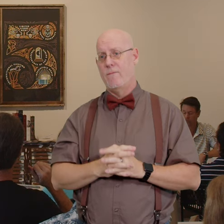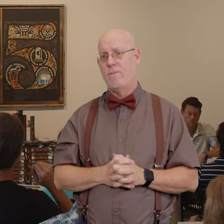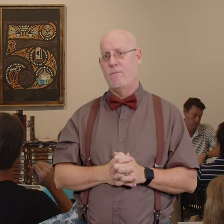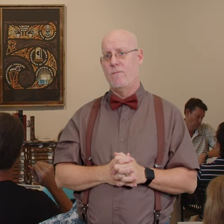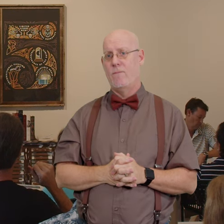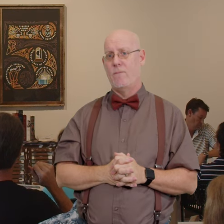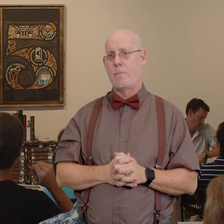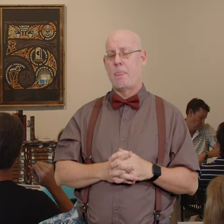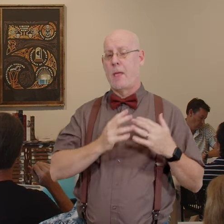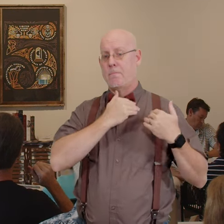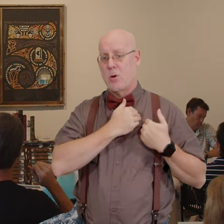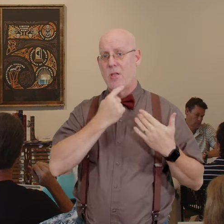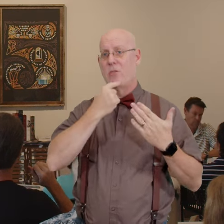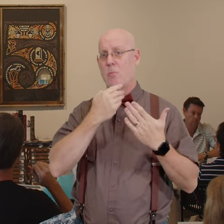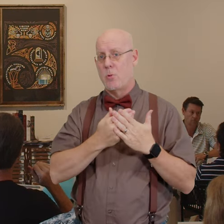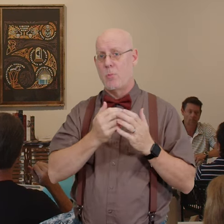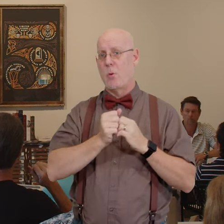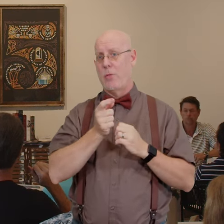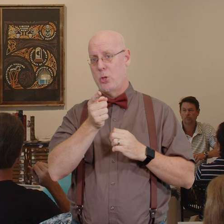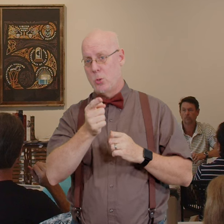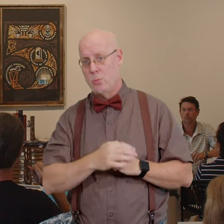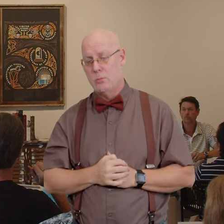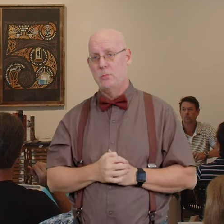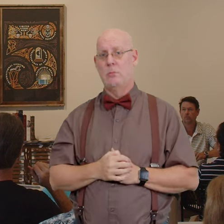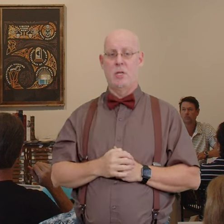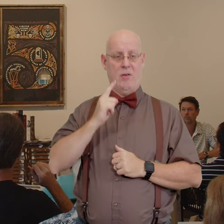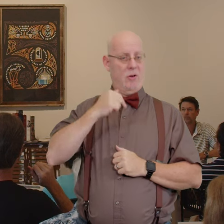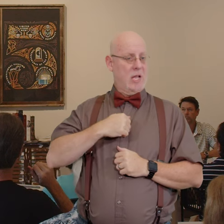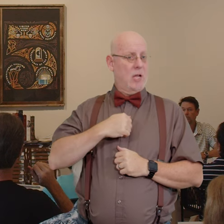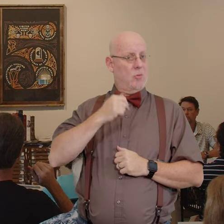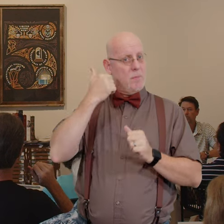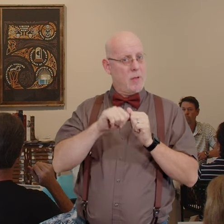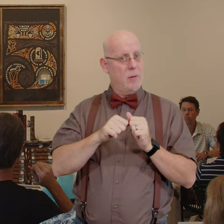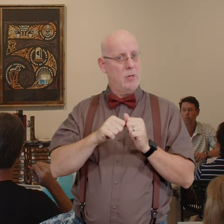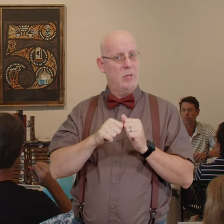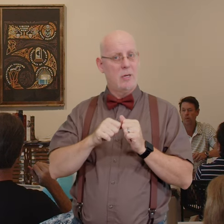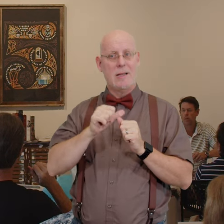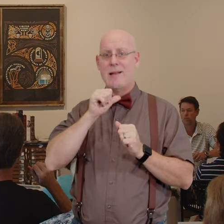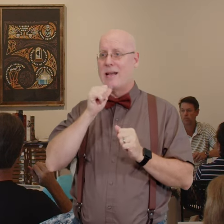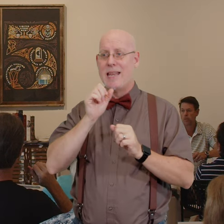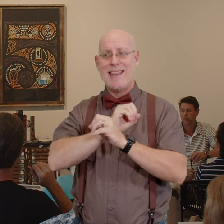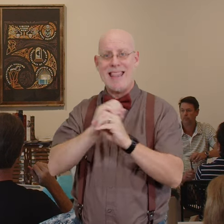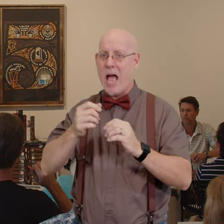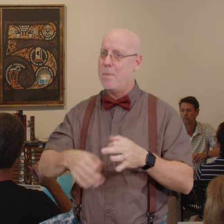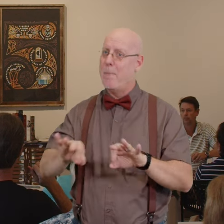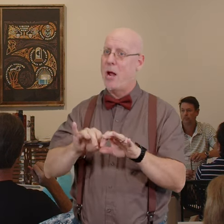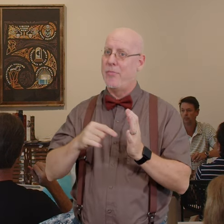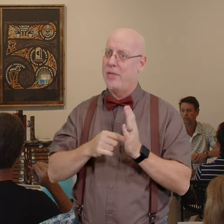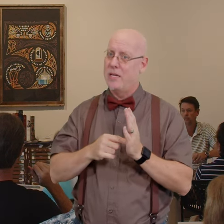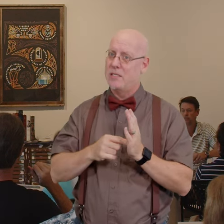it. The burden of the proof lies with you. For I would have you remember that none merited this at